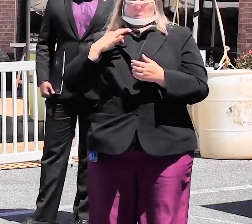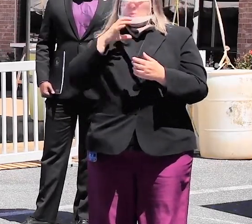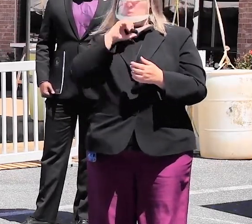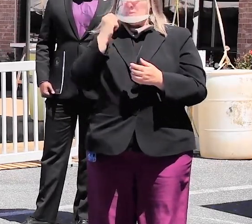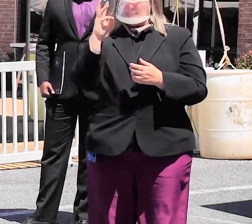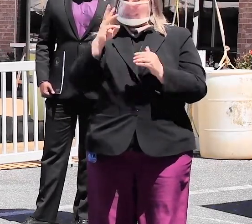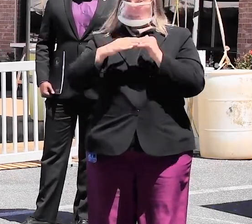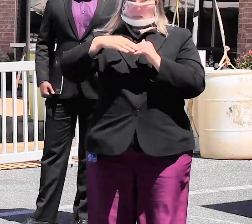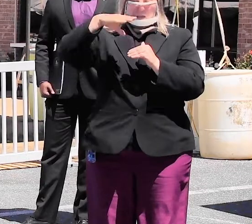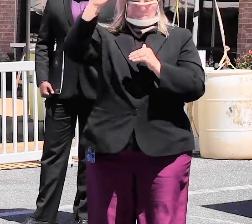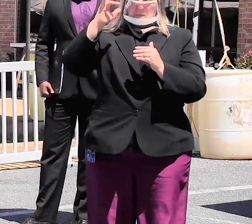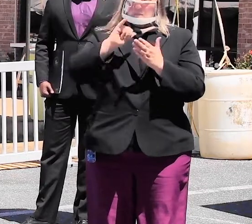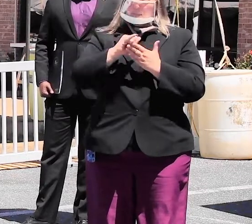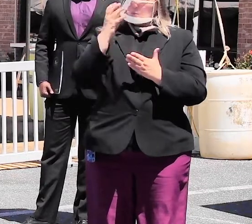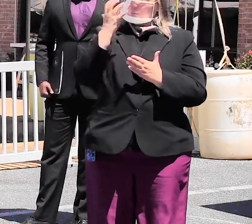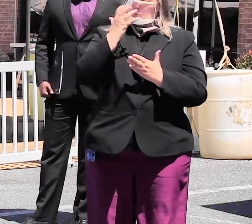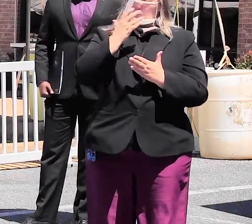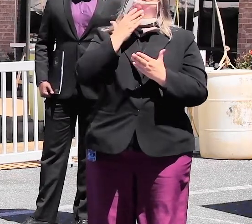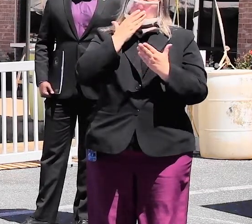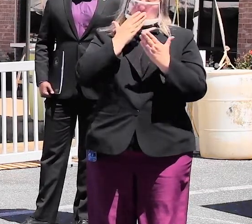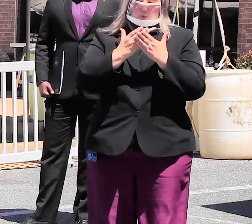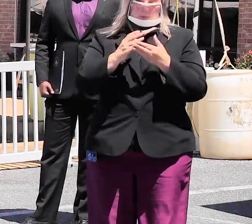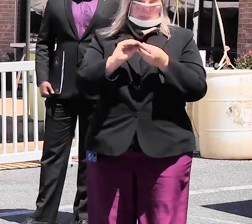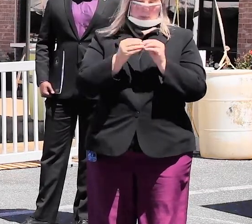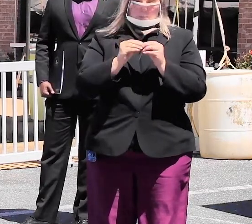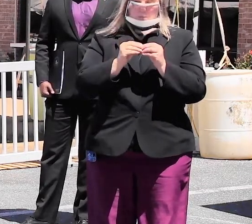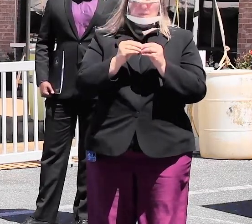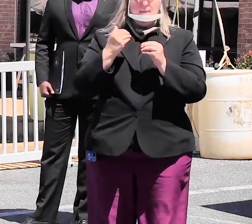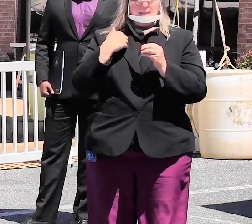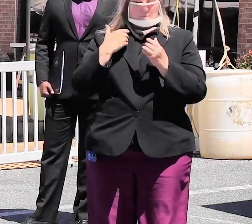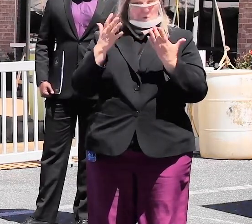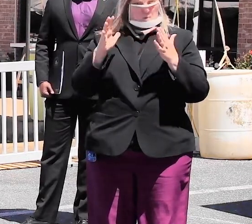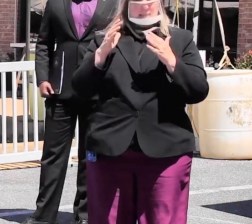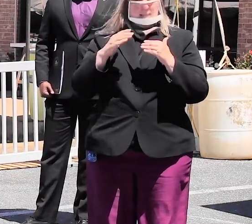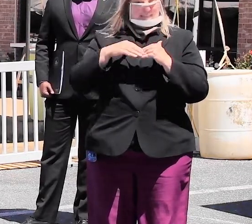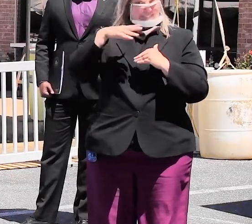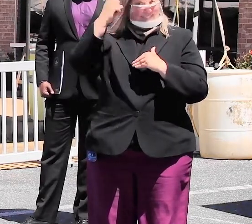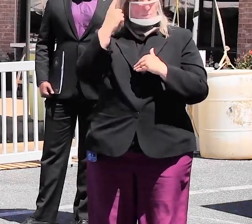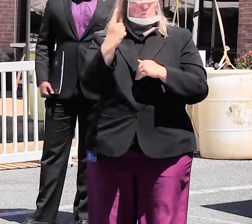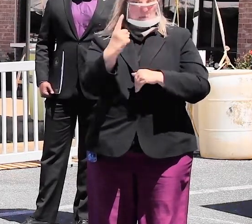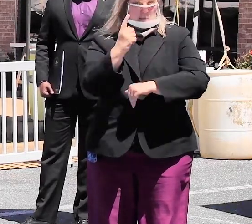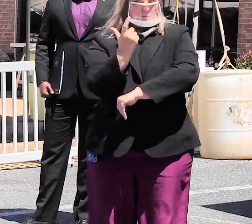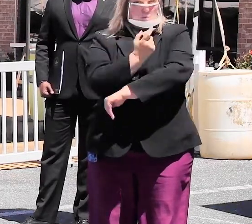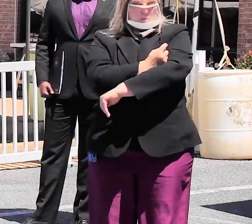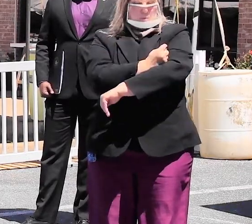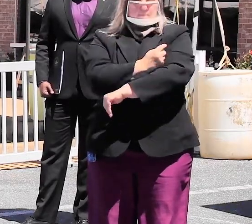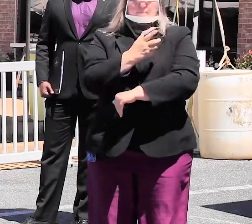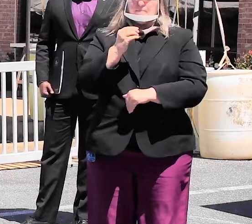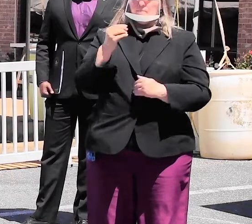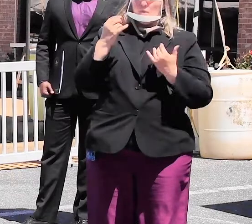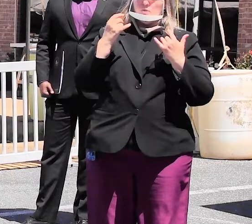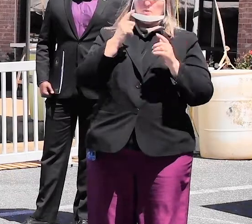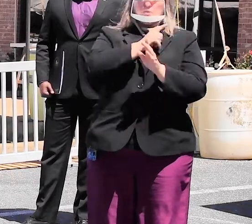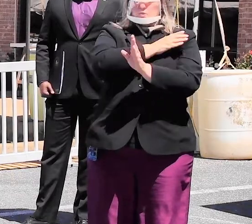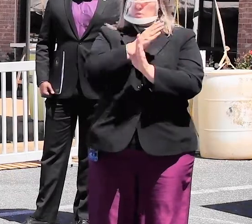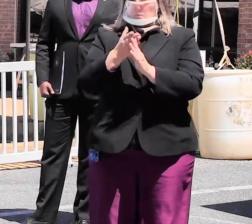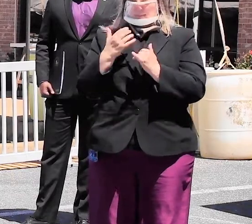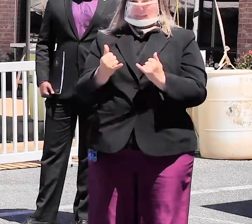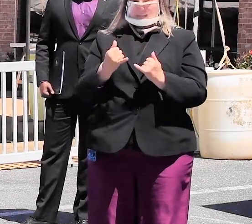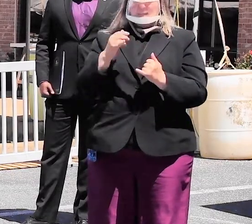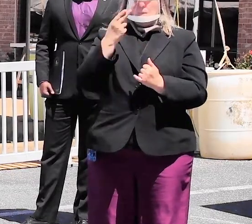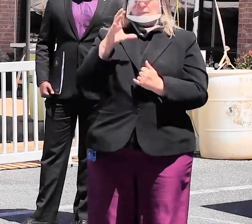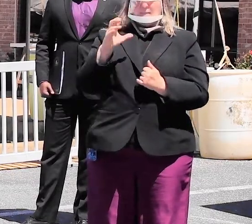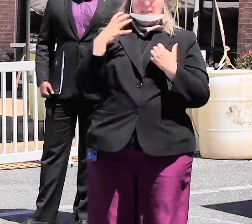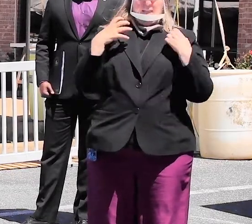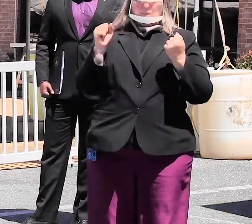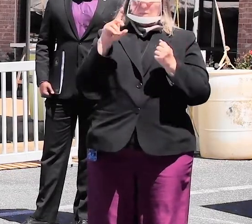a truly remarkable number, have at least one dose. And to date, Howard County Health Department and its